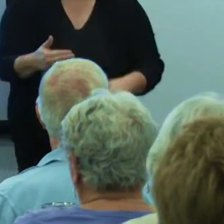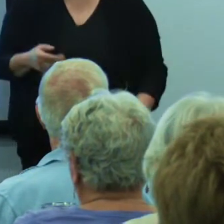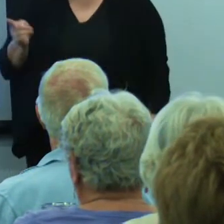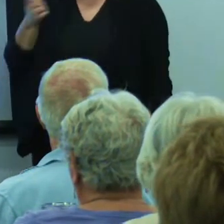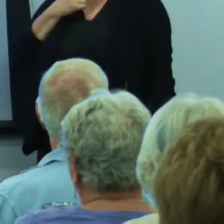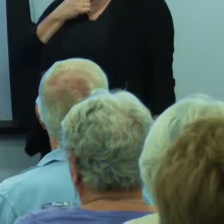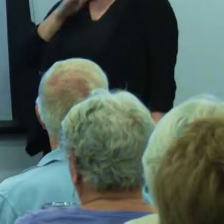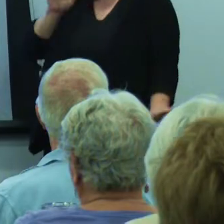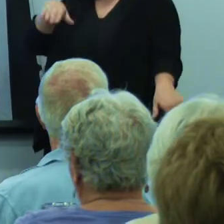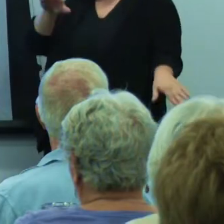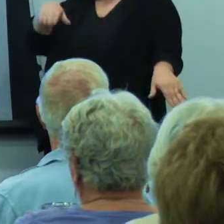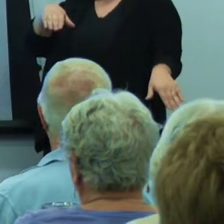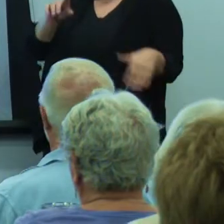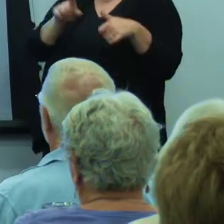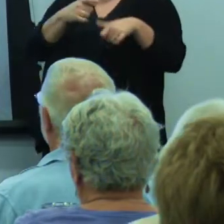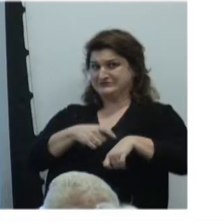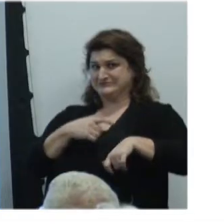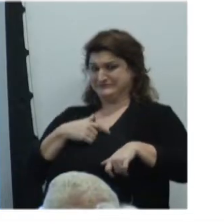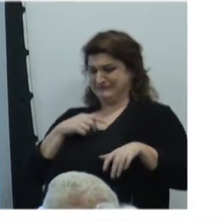first time that she looked at these maps.